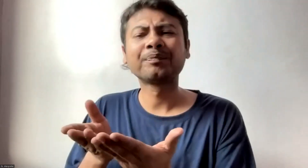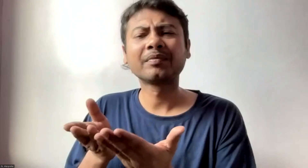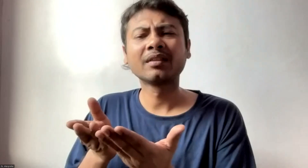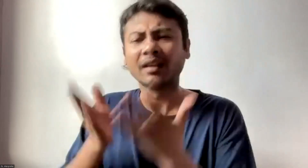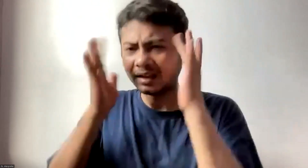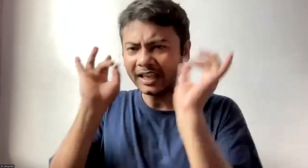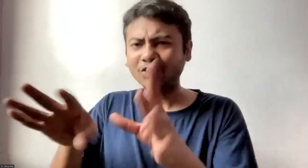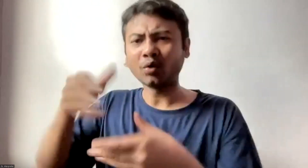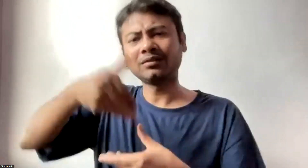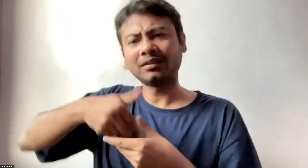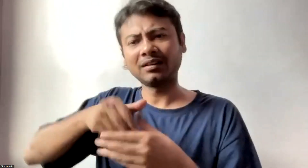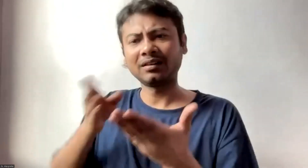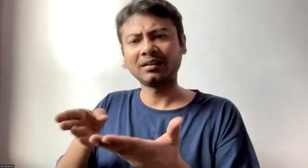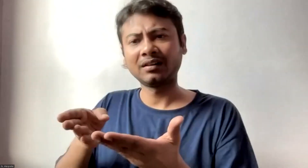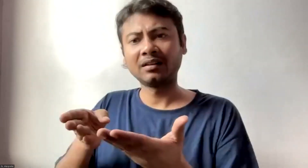dies?